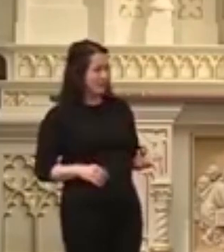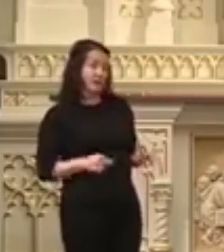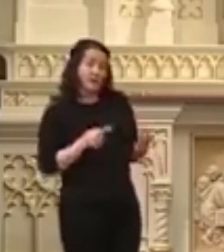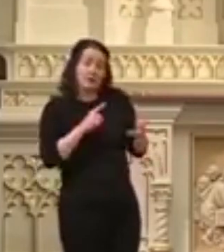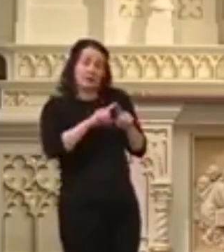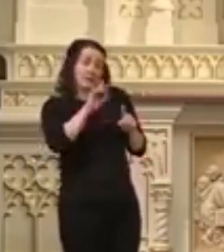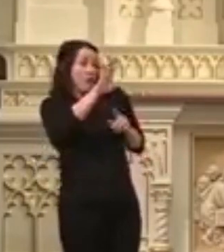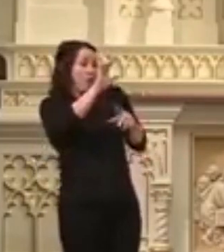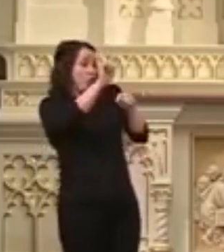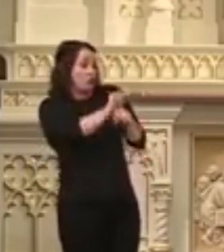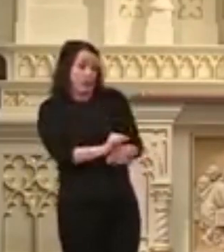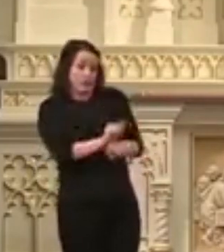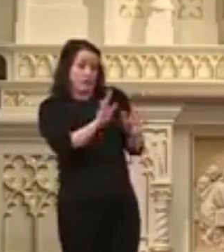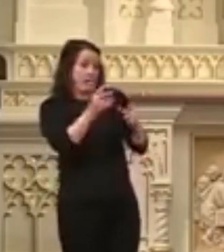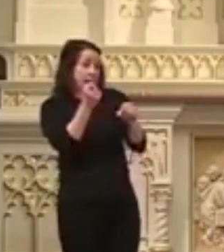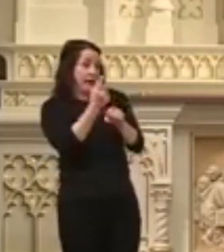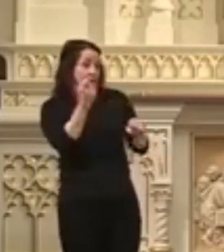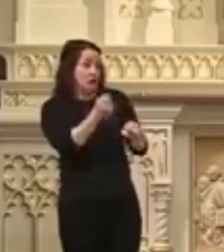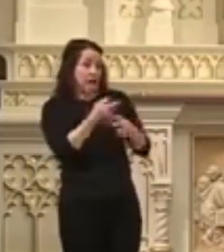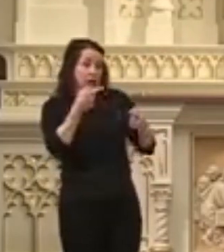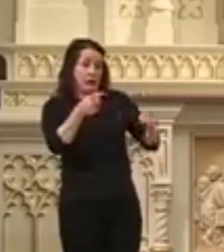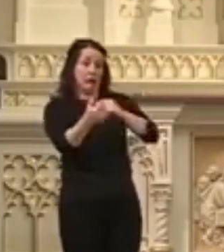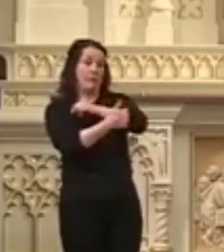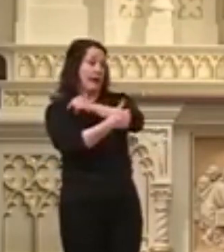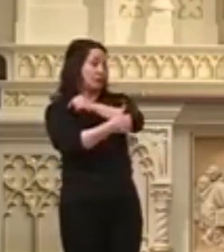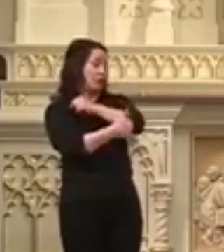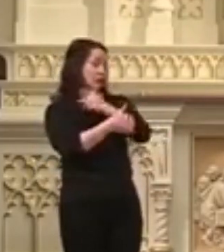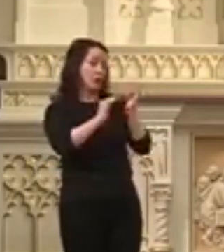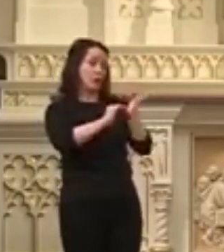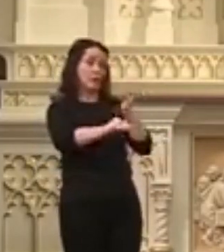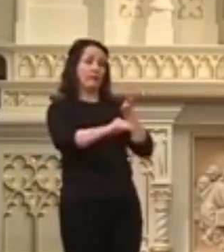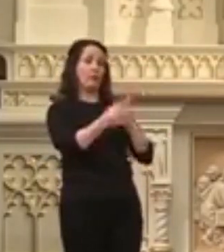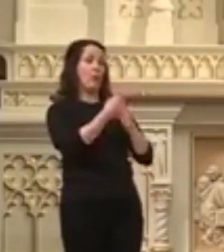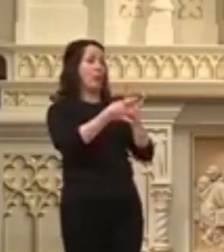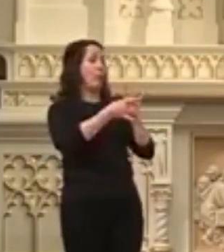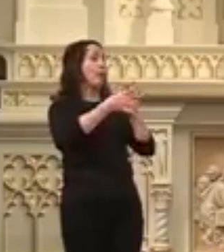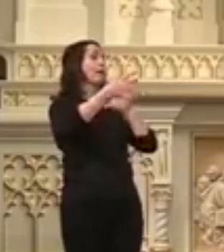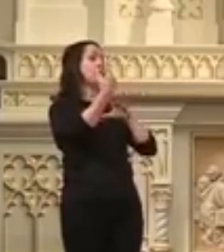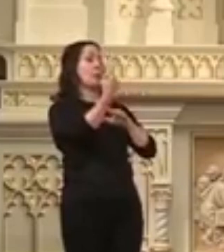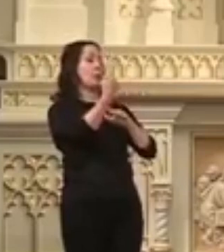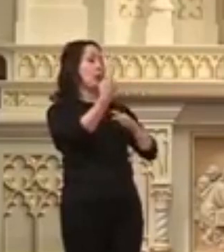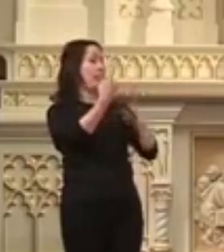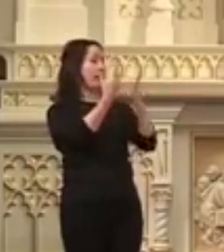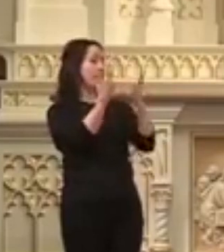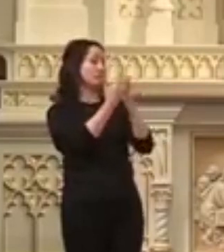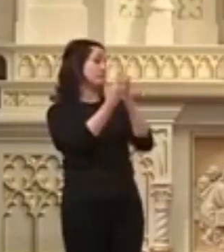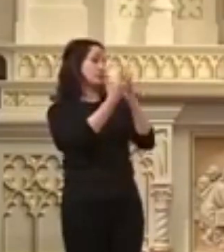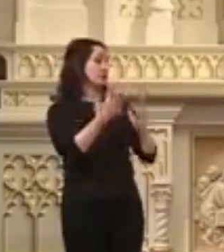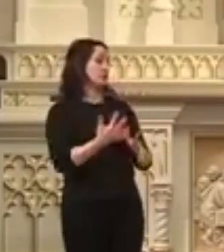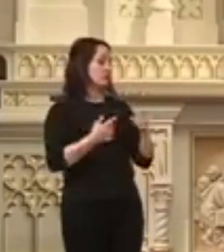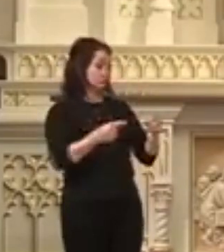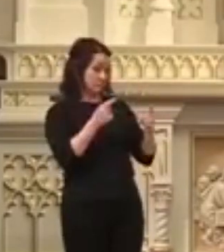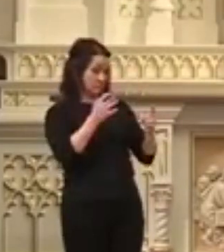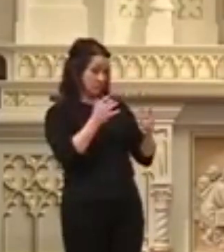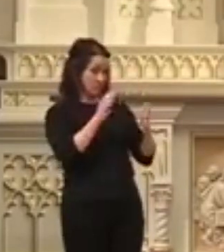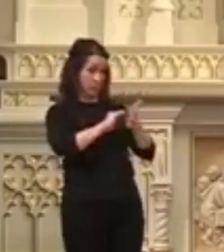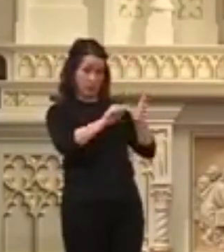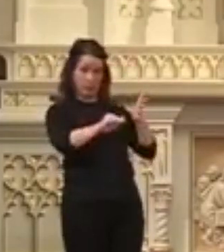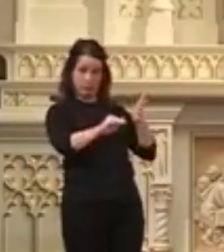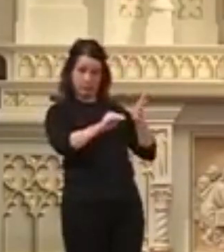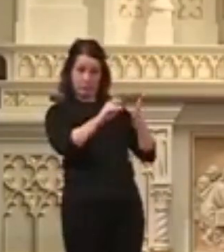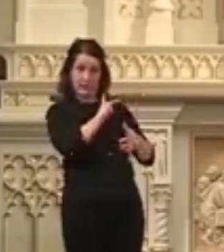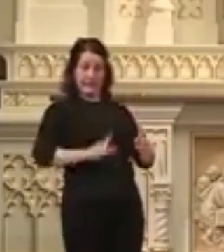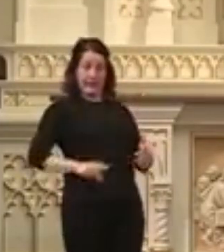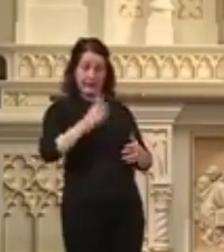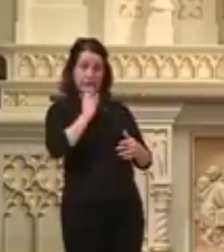that I release one prisoner to you at Passover. Do you want me to release to you the king of the Jews?